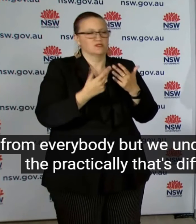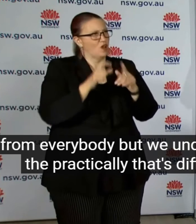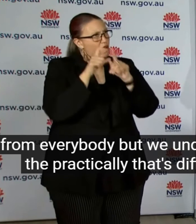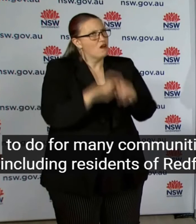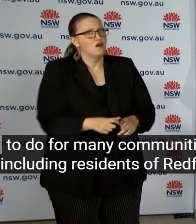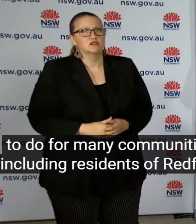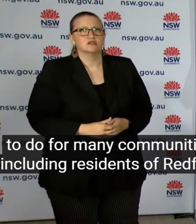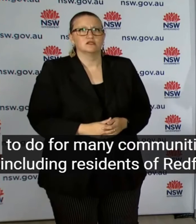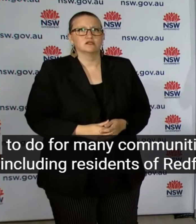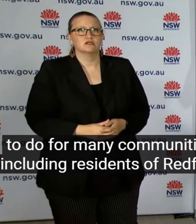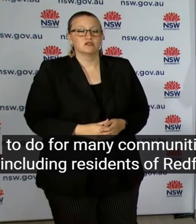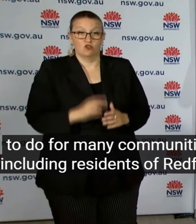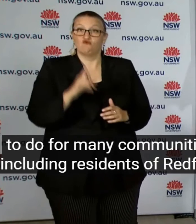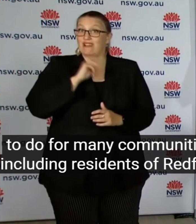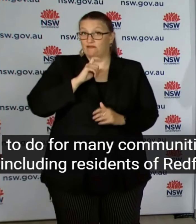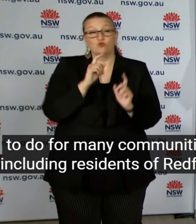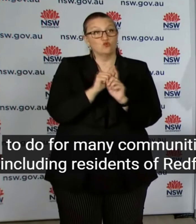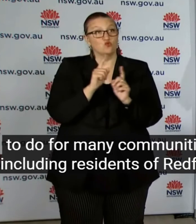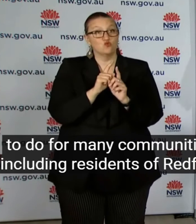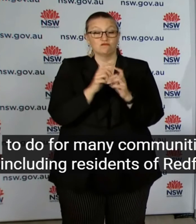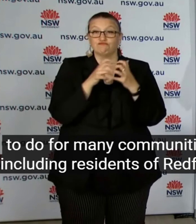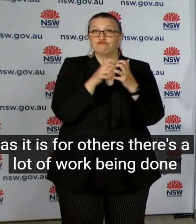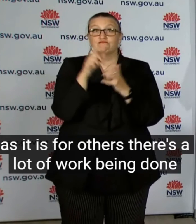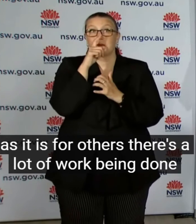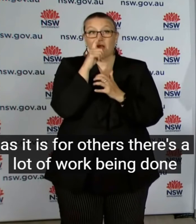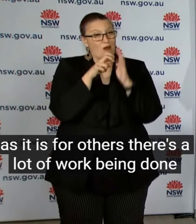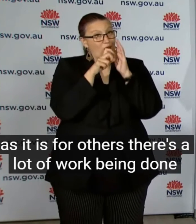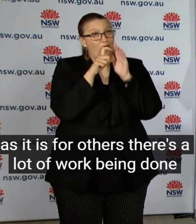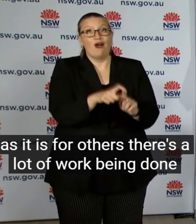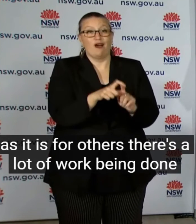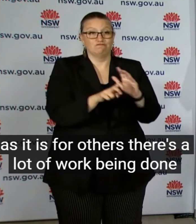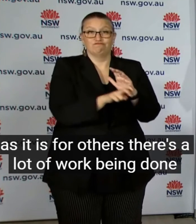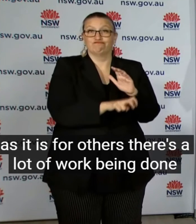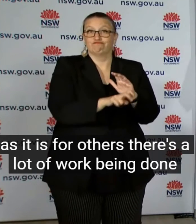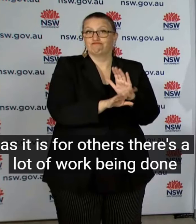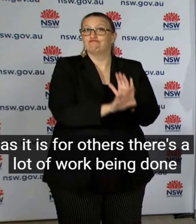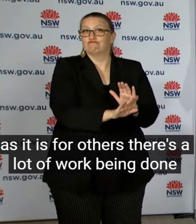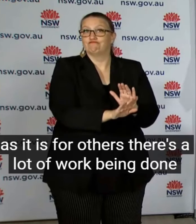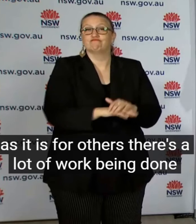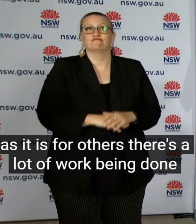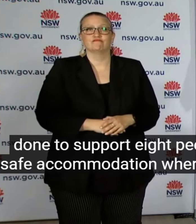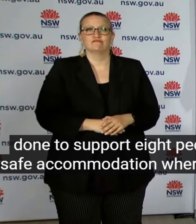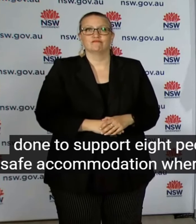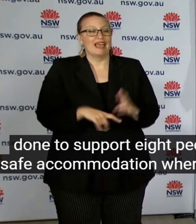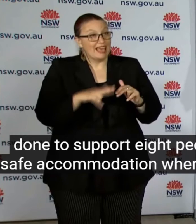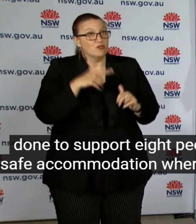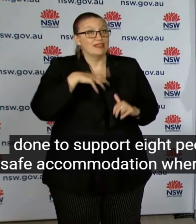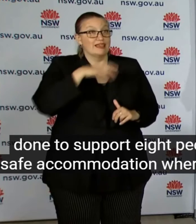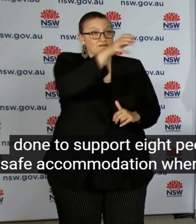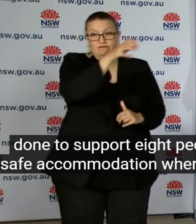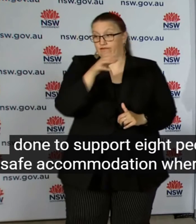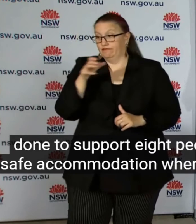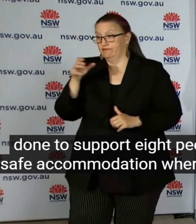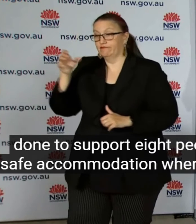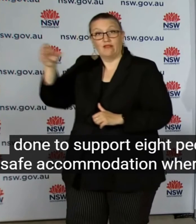as it is for others. There's a lot of work being done to support people in safe accommodation where that is needed. We have our special